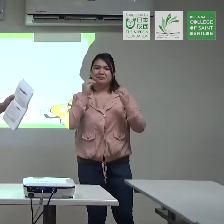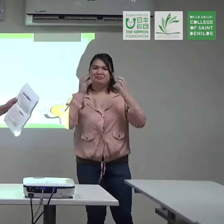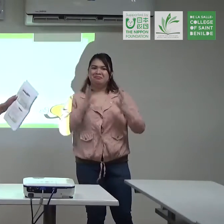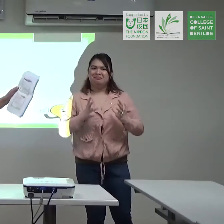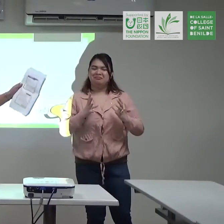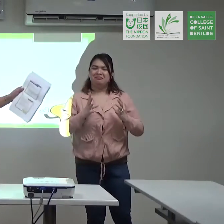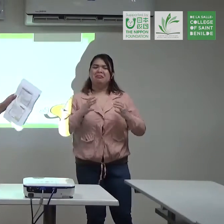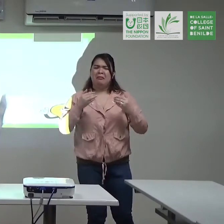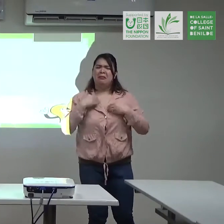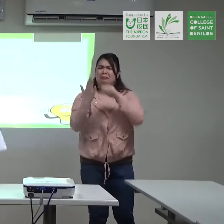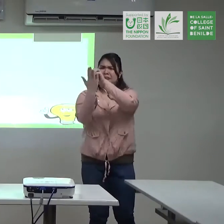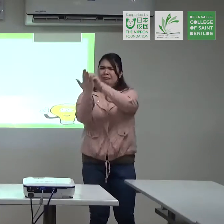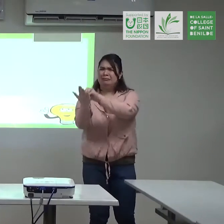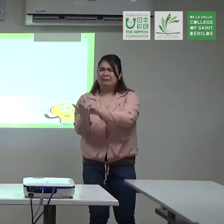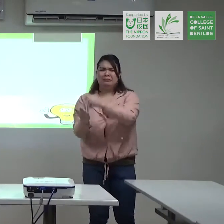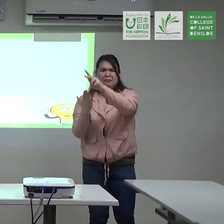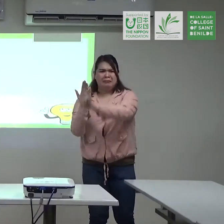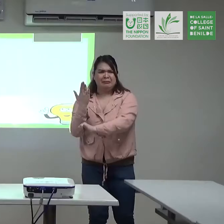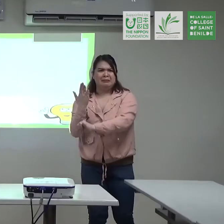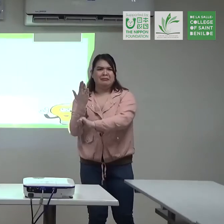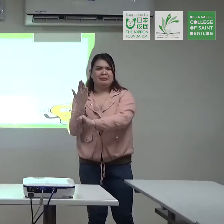pong output in projects.